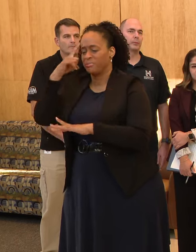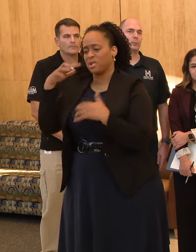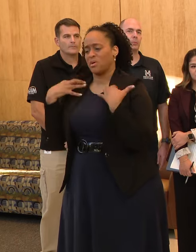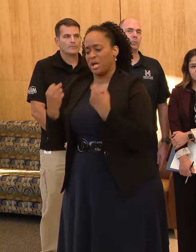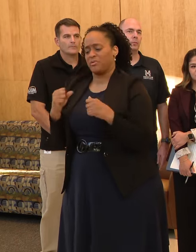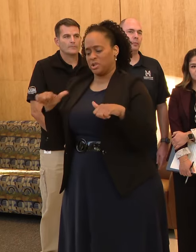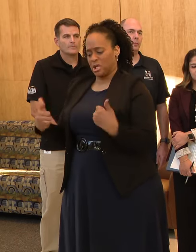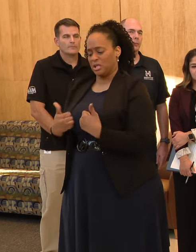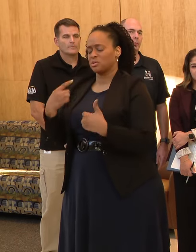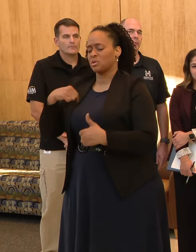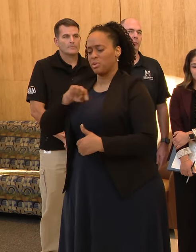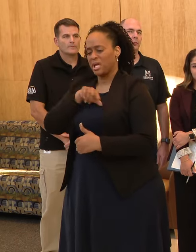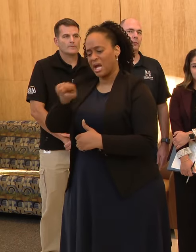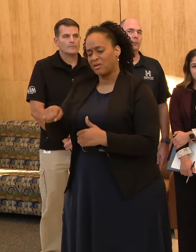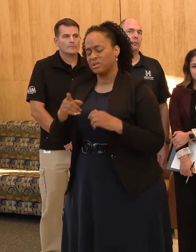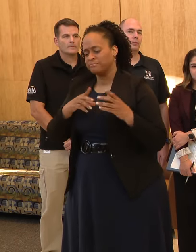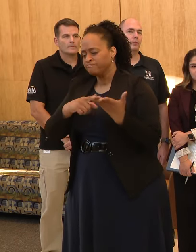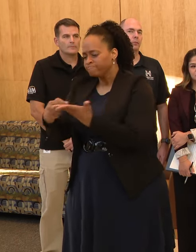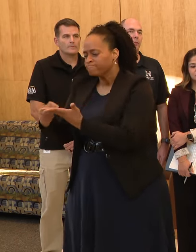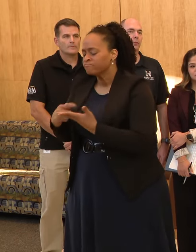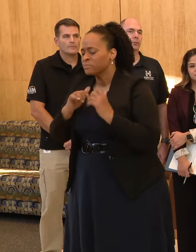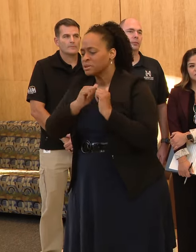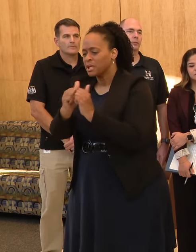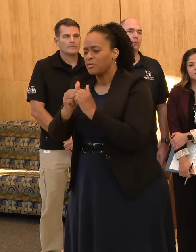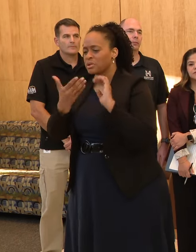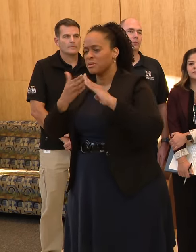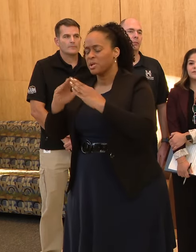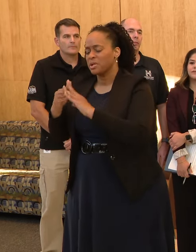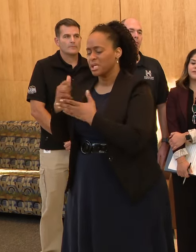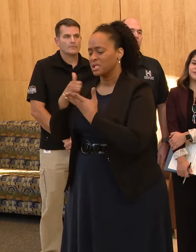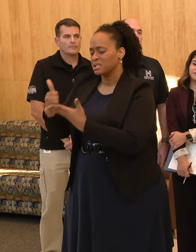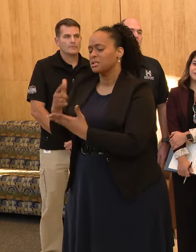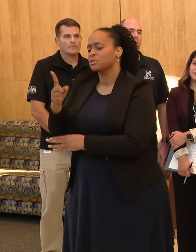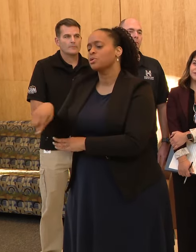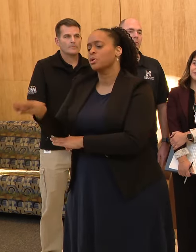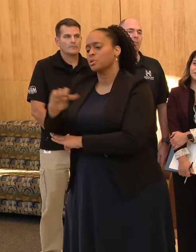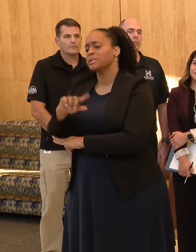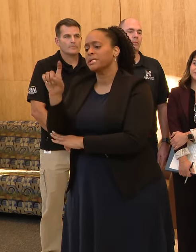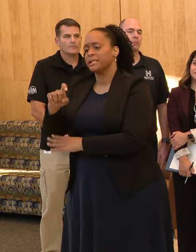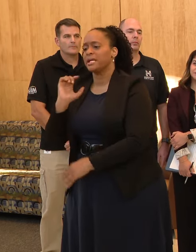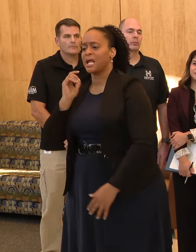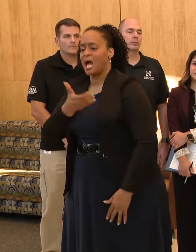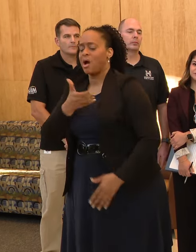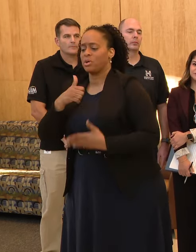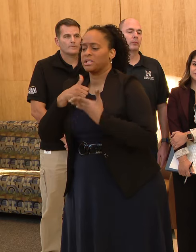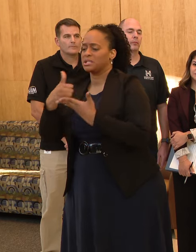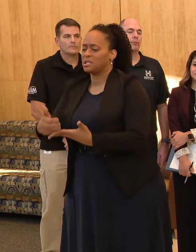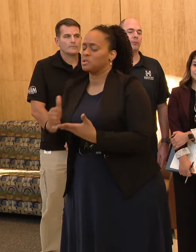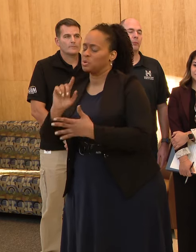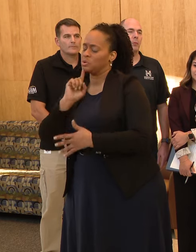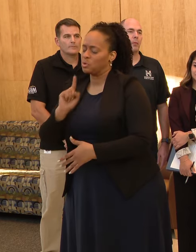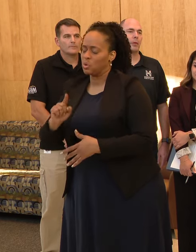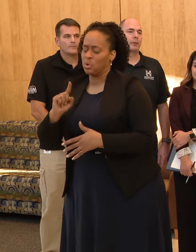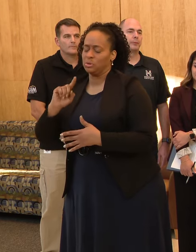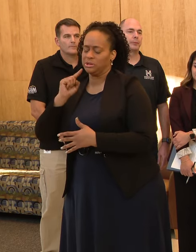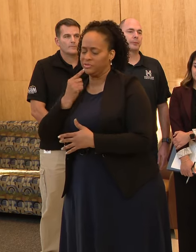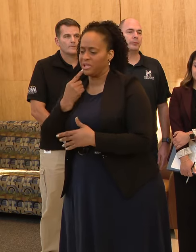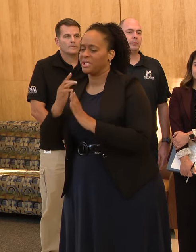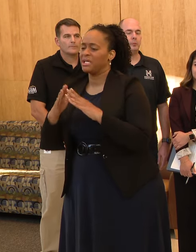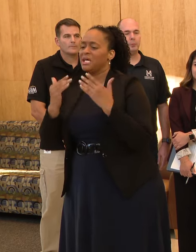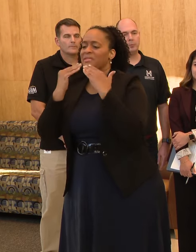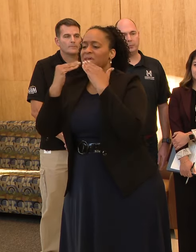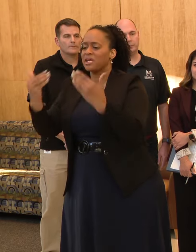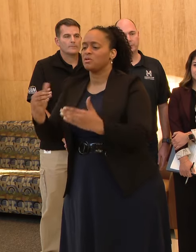challenges that we have to come together as a community and assist those that need our assistance so badly. Thank you to